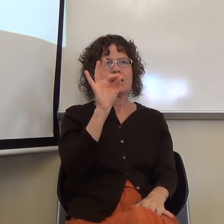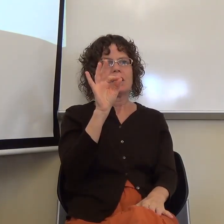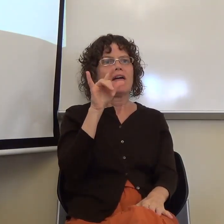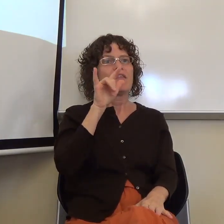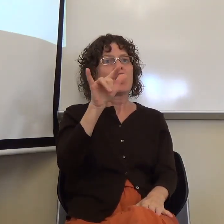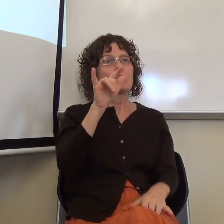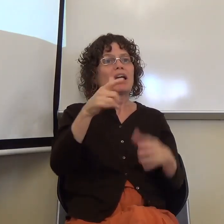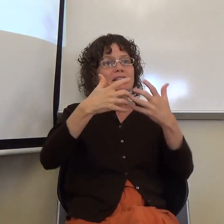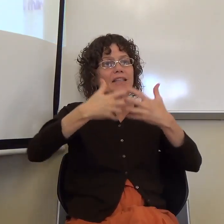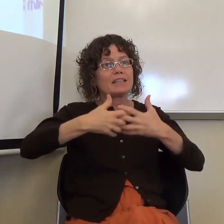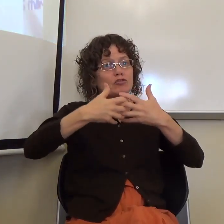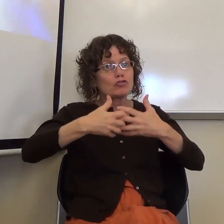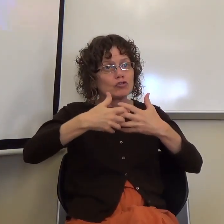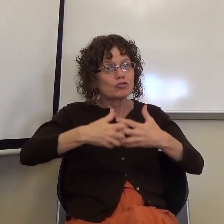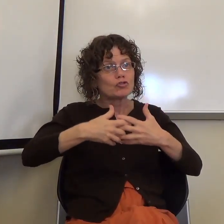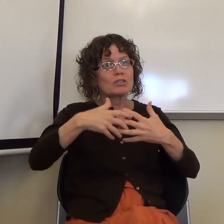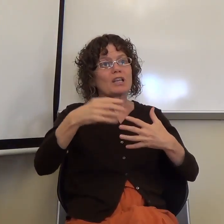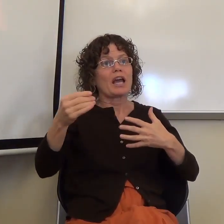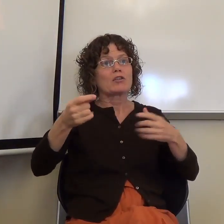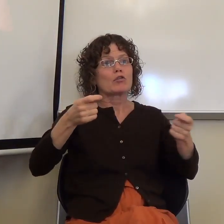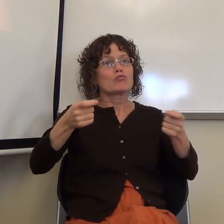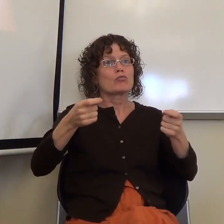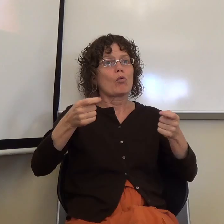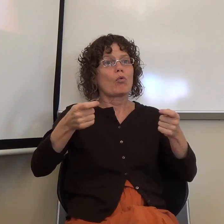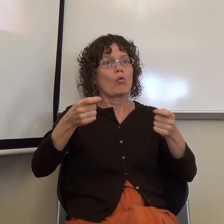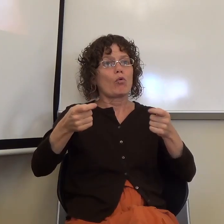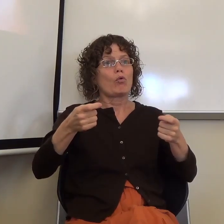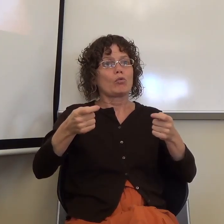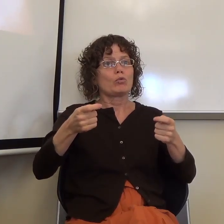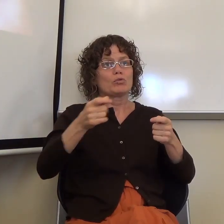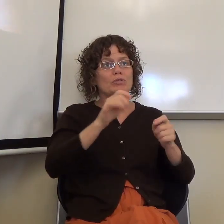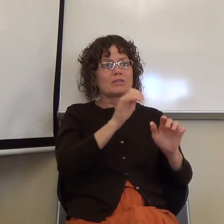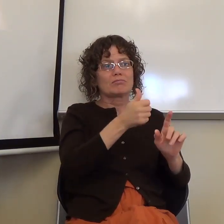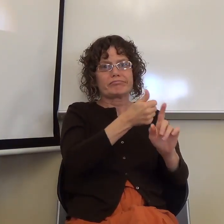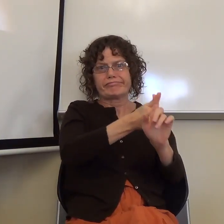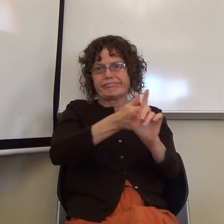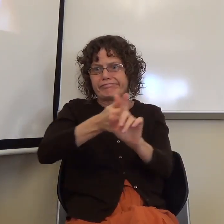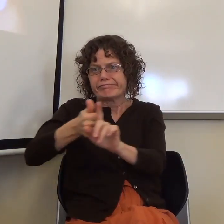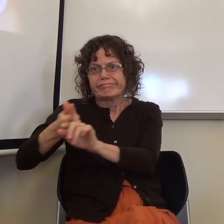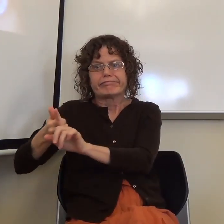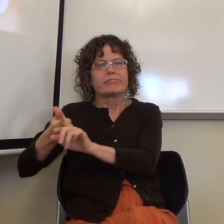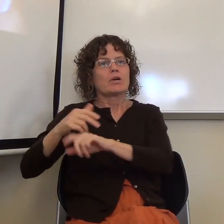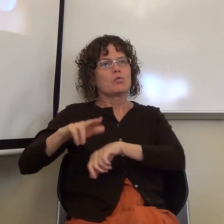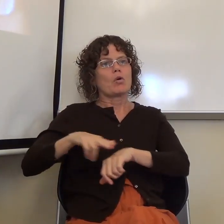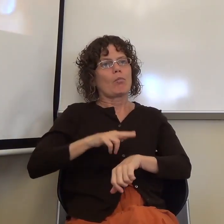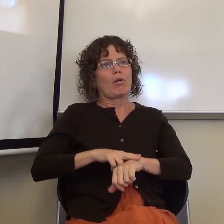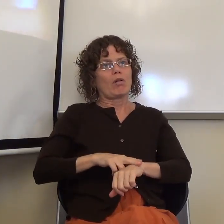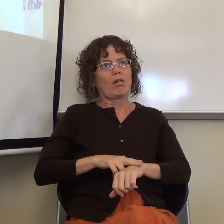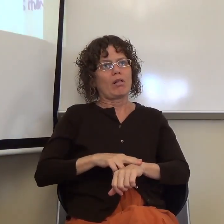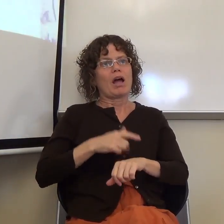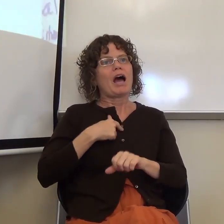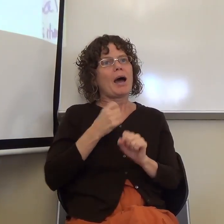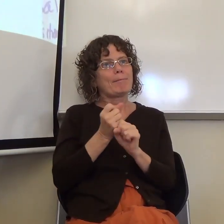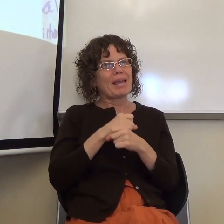and controls were normal. So you see what I'm doing over here? I'm making a list of what's going